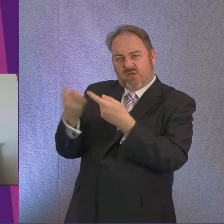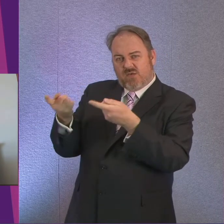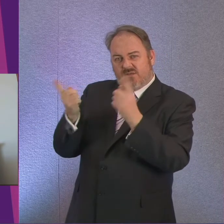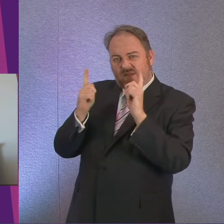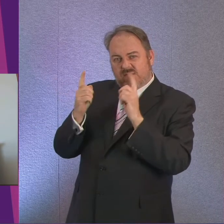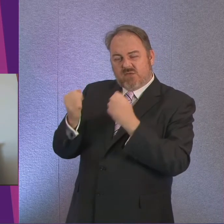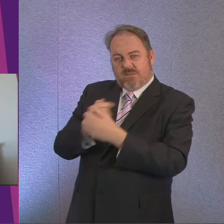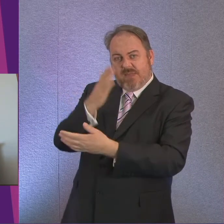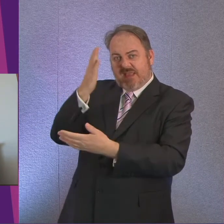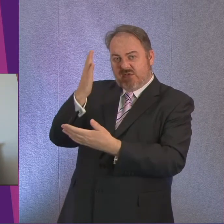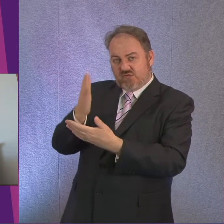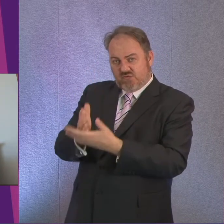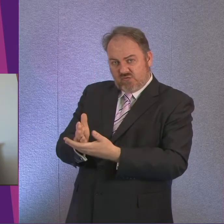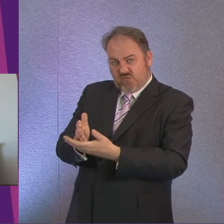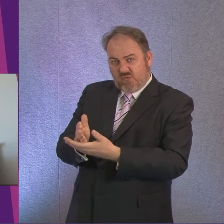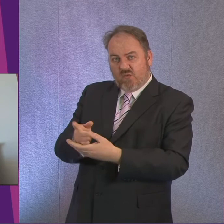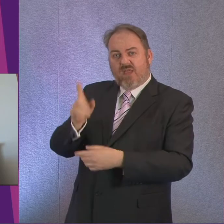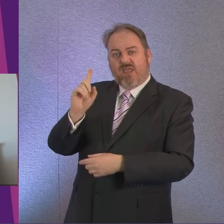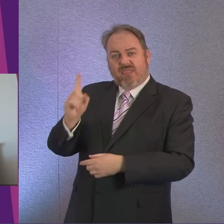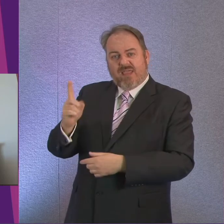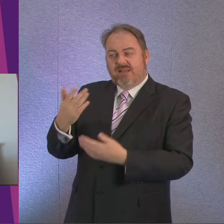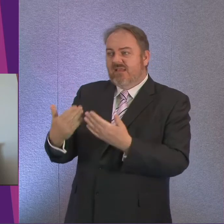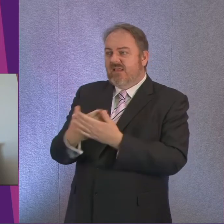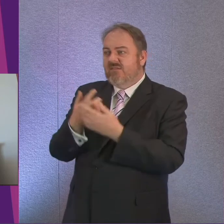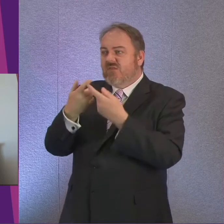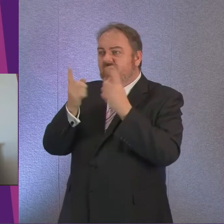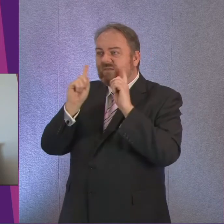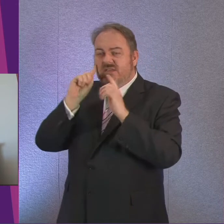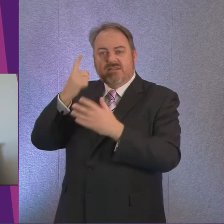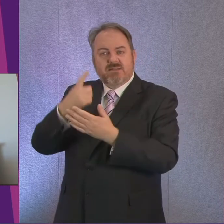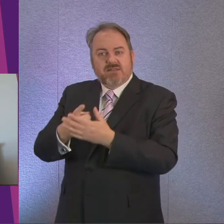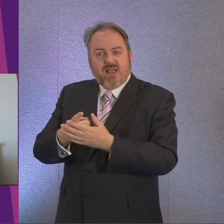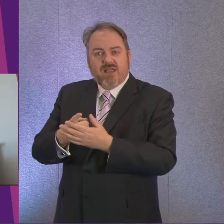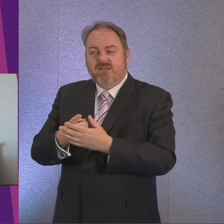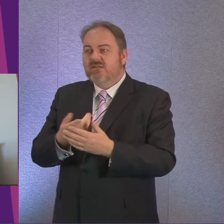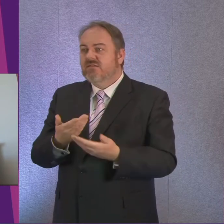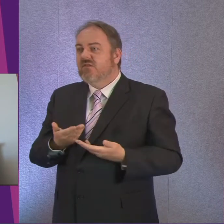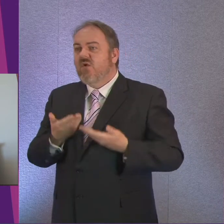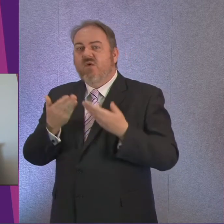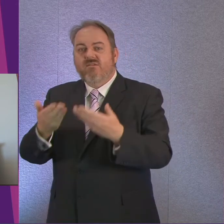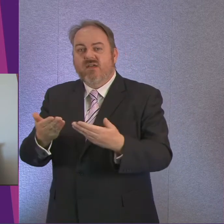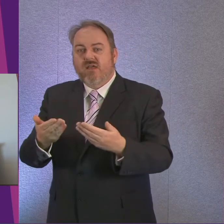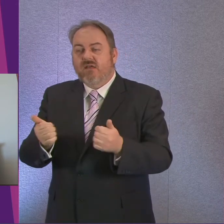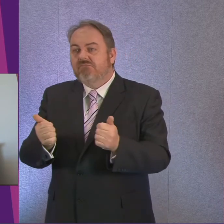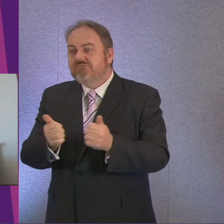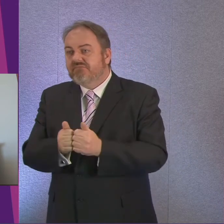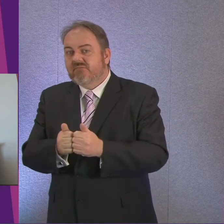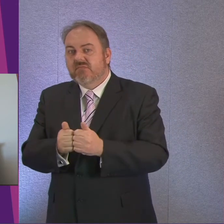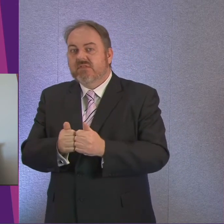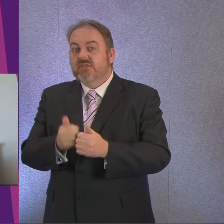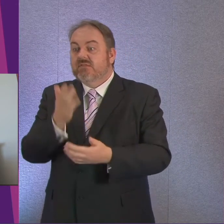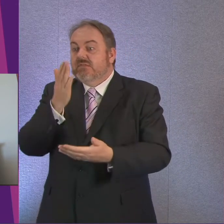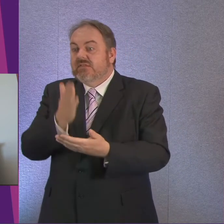that we're getting offers. We've got a lot of pupils who have conditional offers at the moment, and